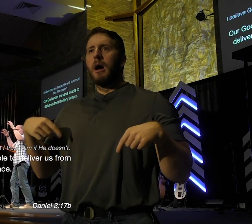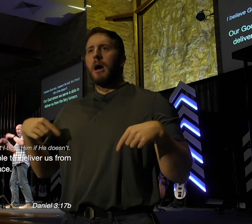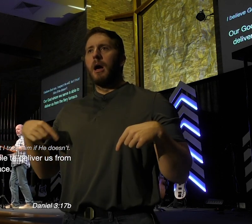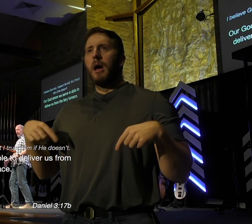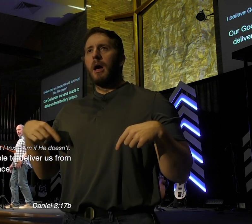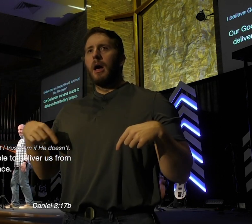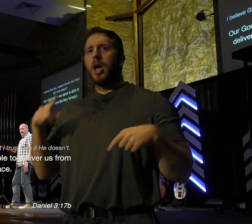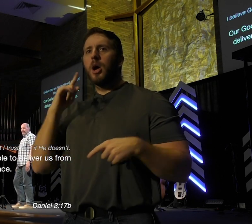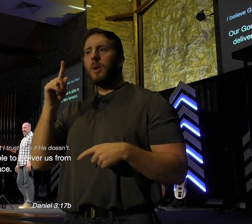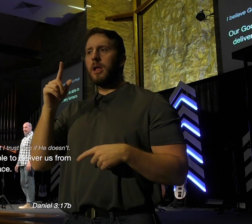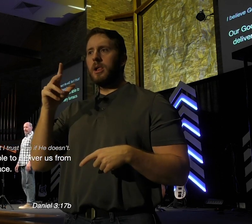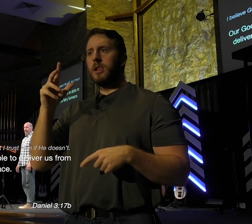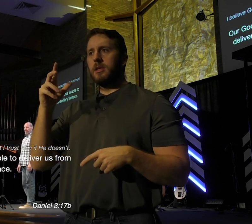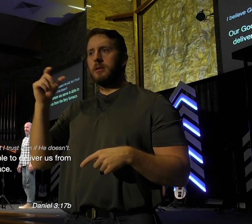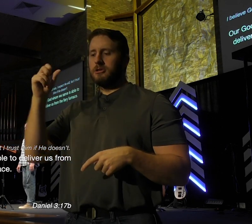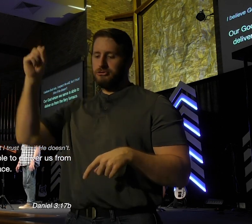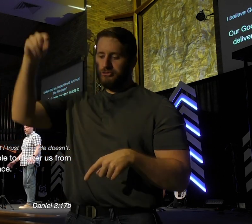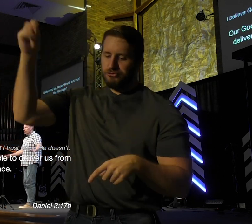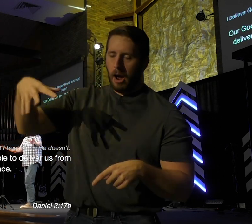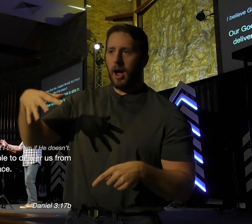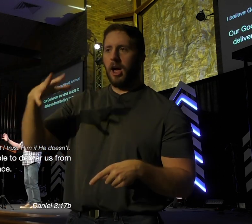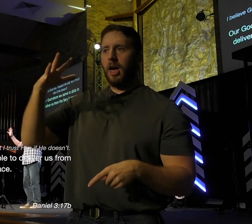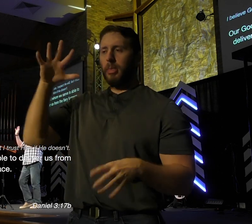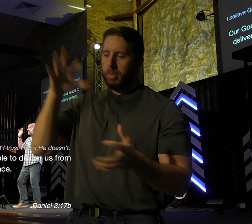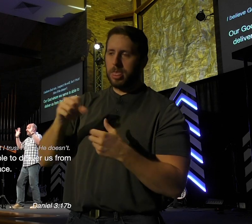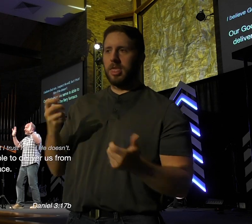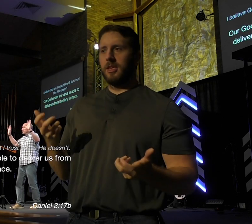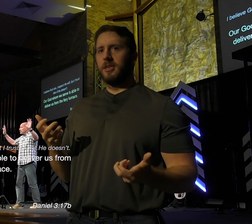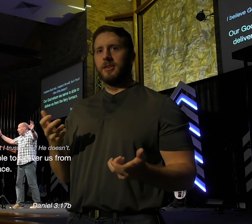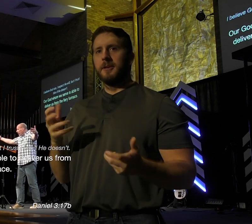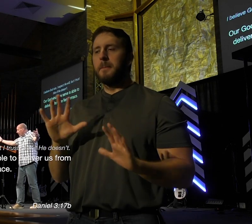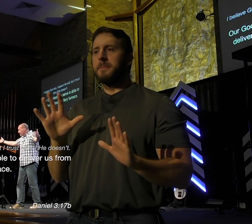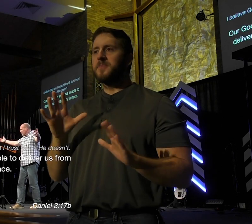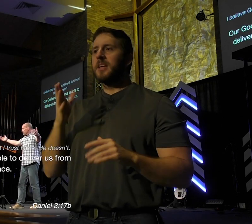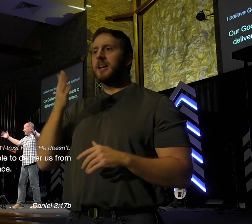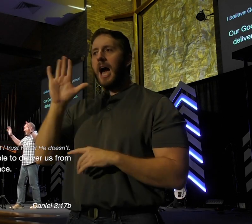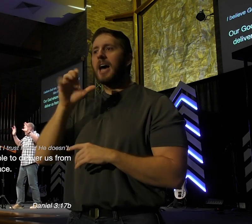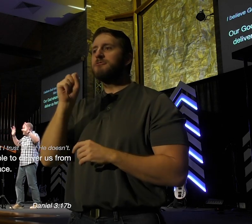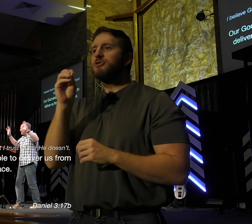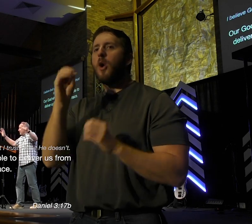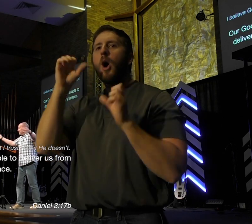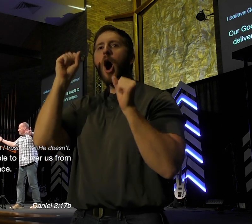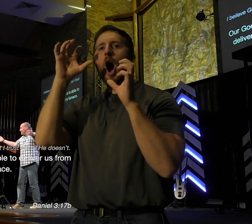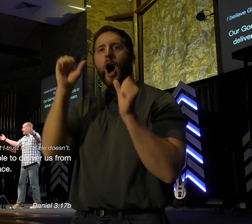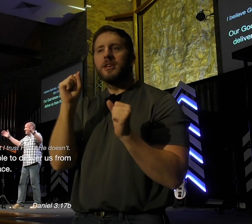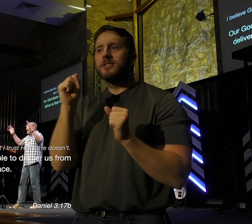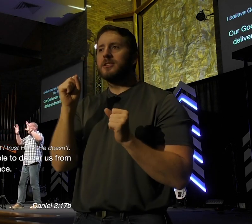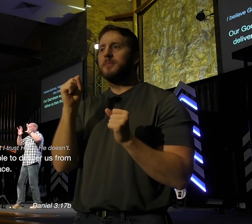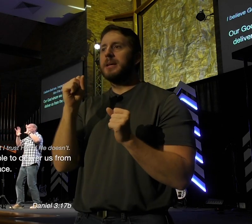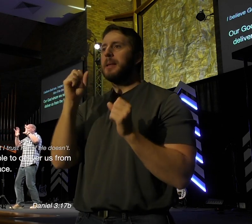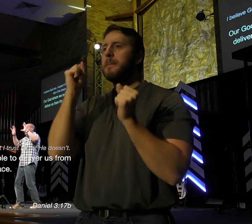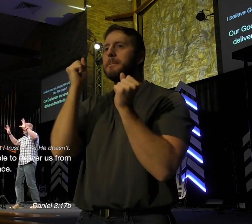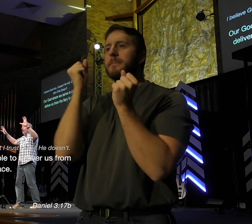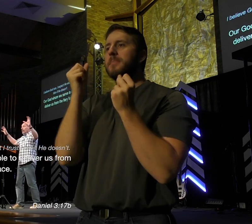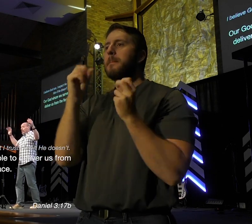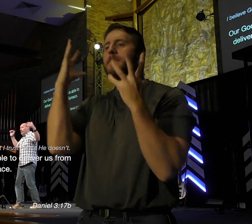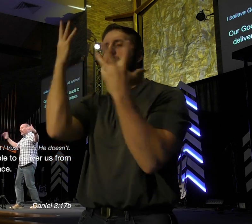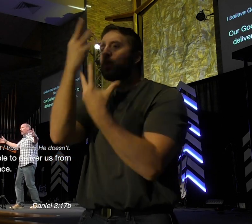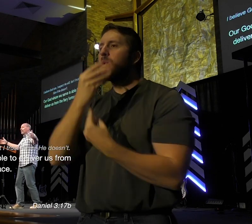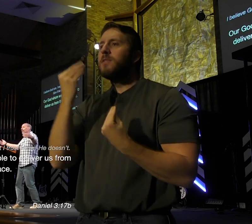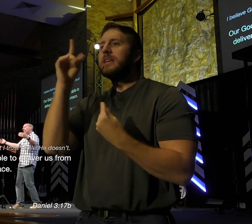fear that he's going to drop something on you. Fear of the Lord is he is so awesome and so majestic. He is